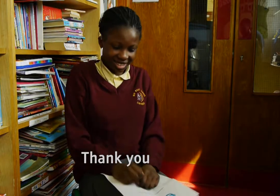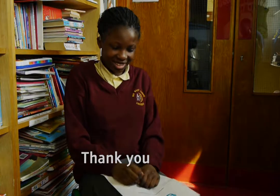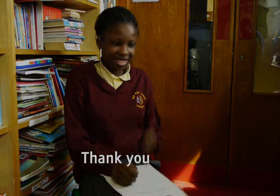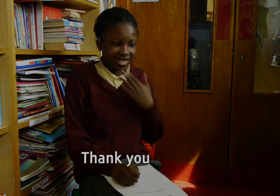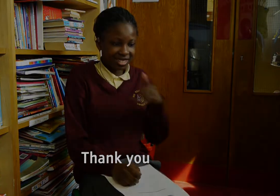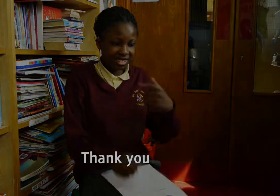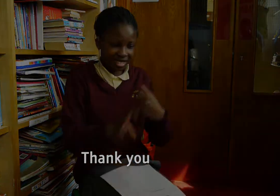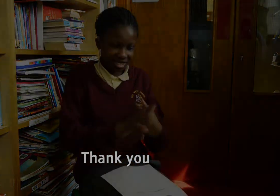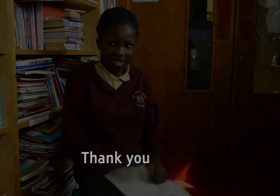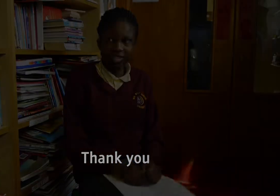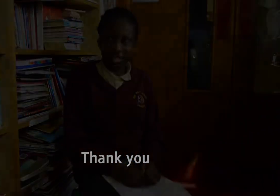Thank you.